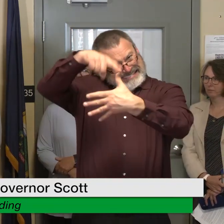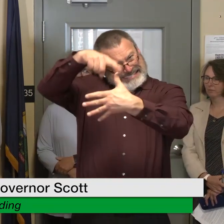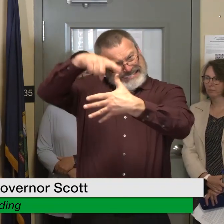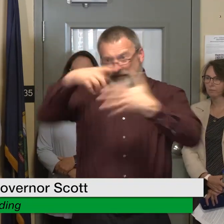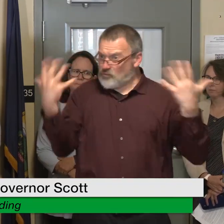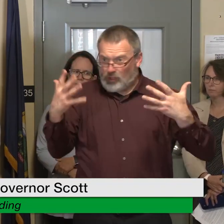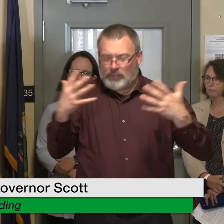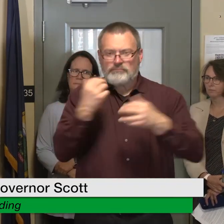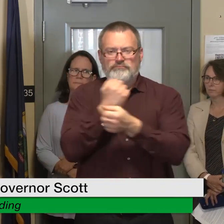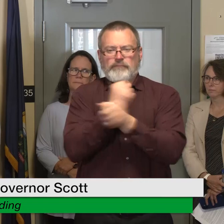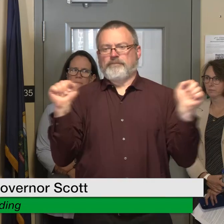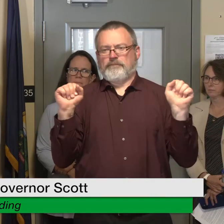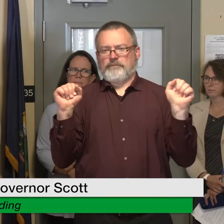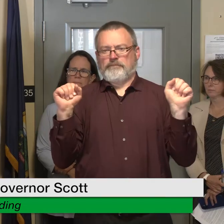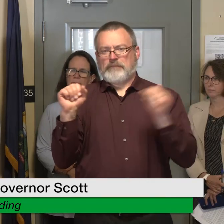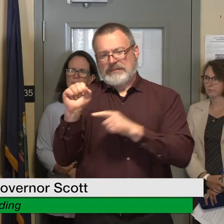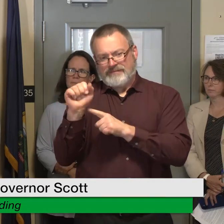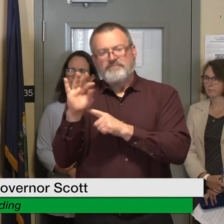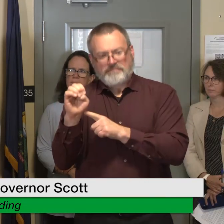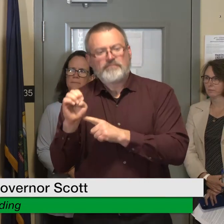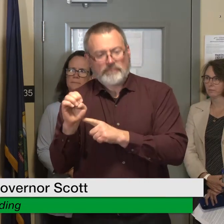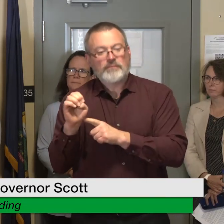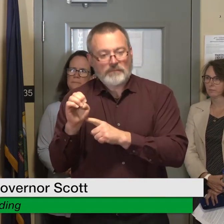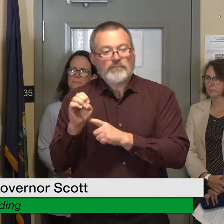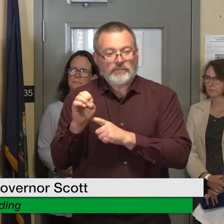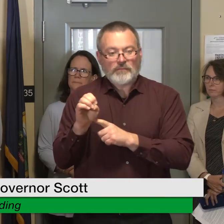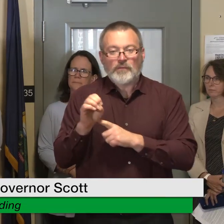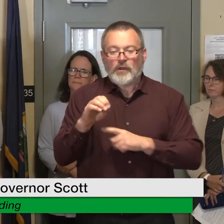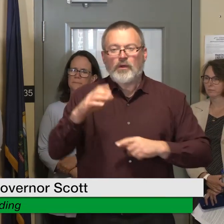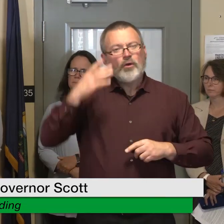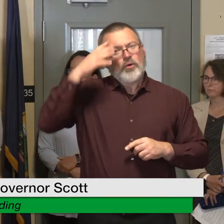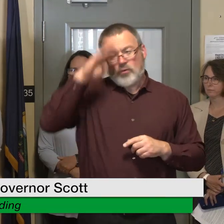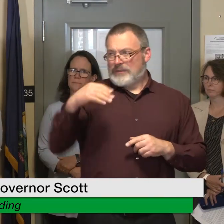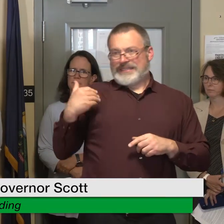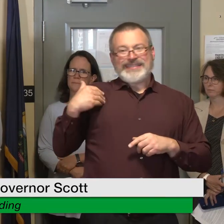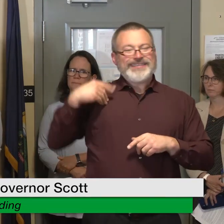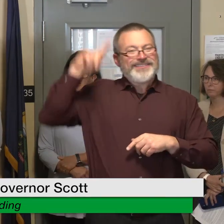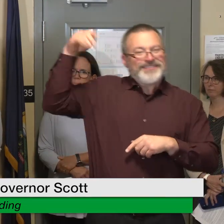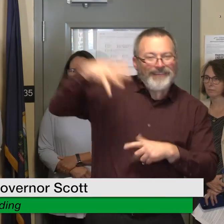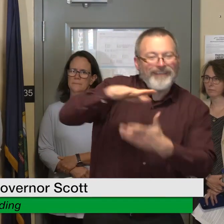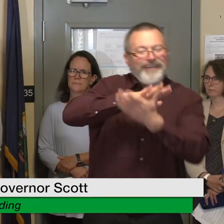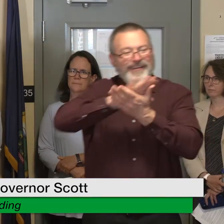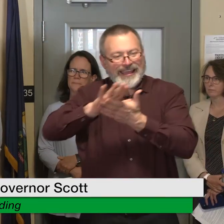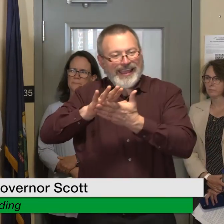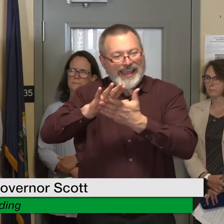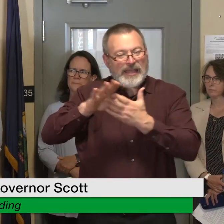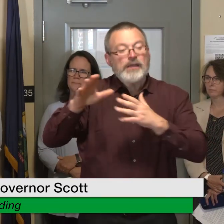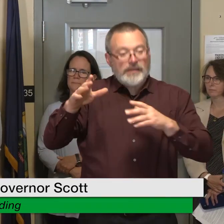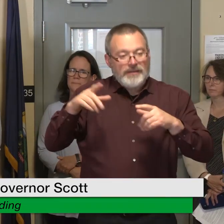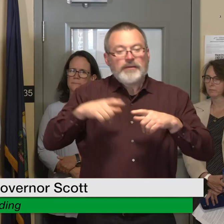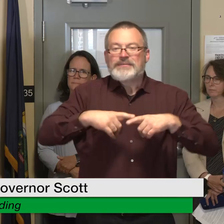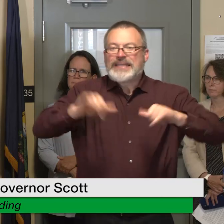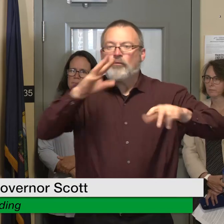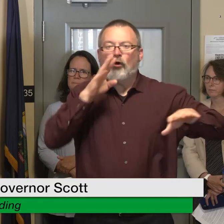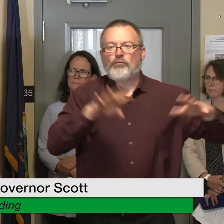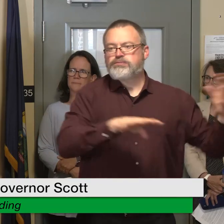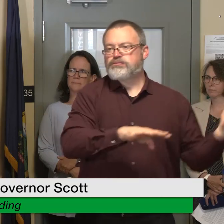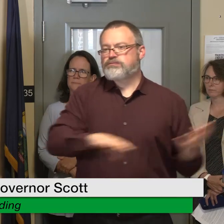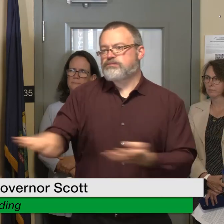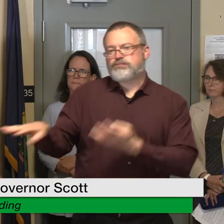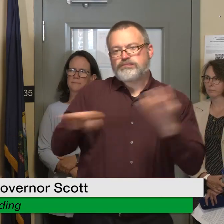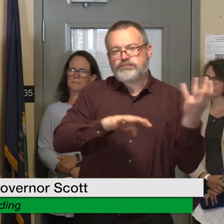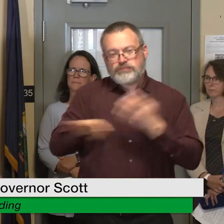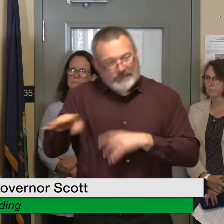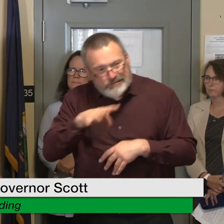nice weekend. But please remember that the waters are still high, the currents are still swift, and flood contamination